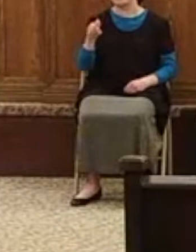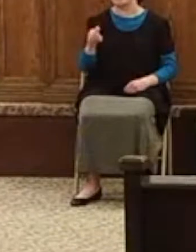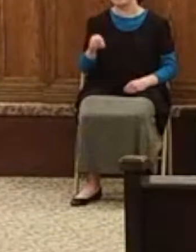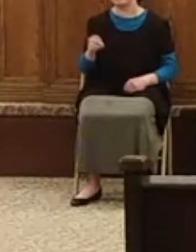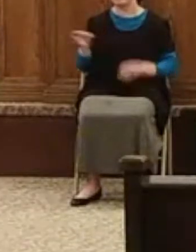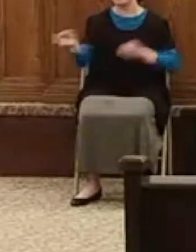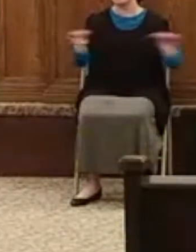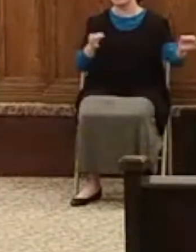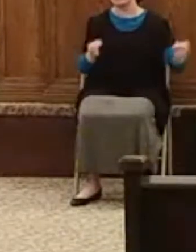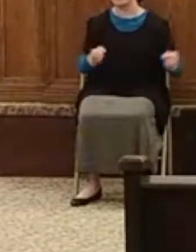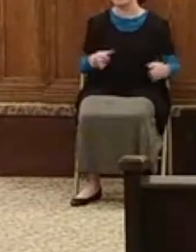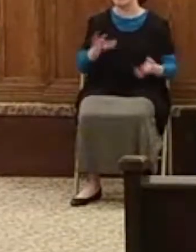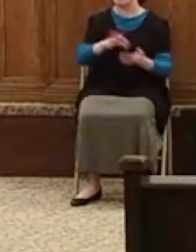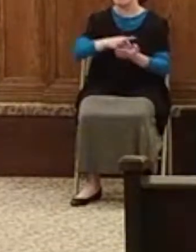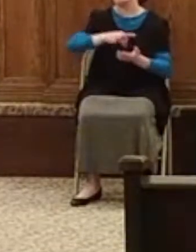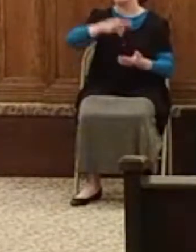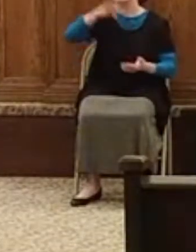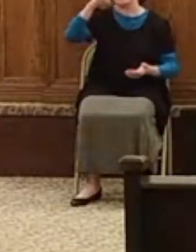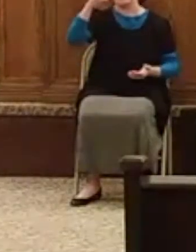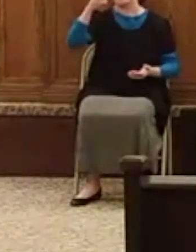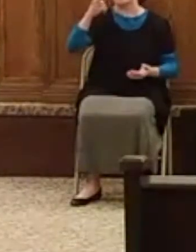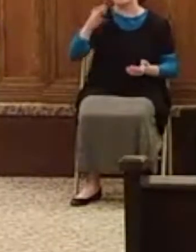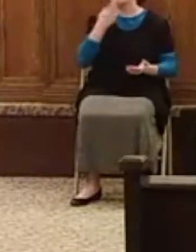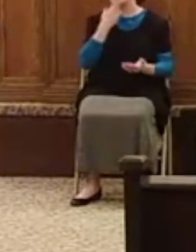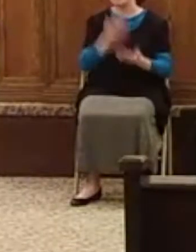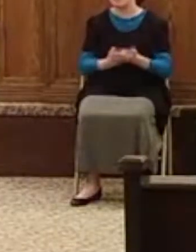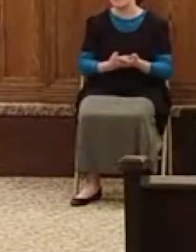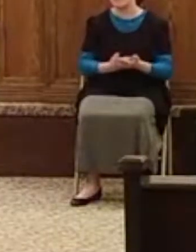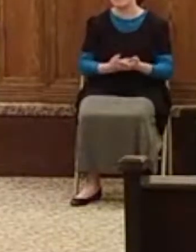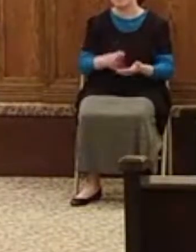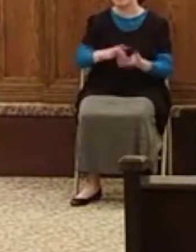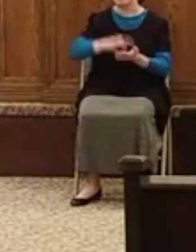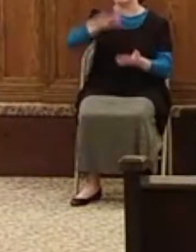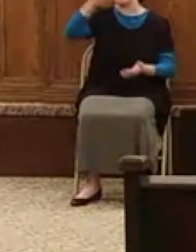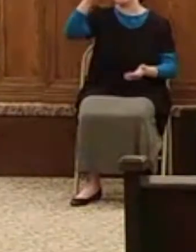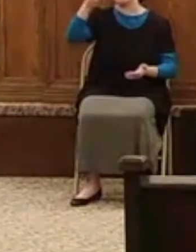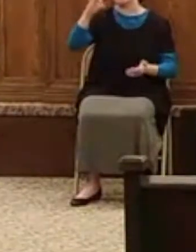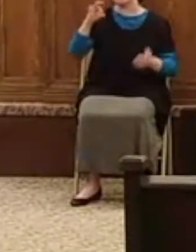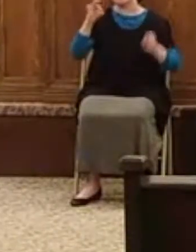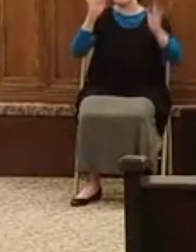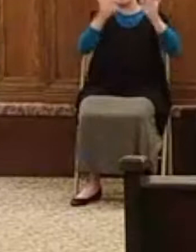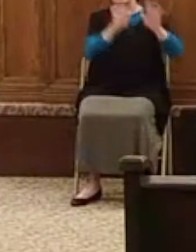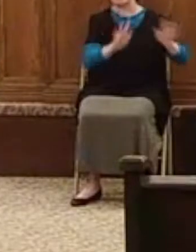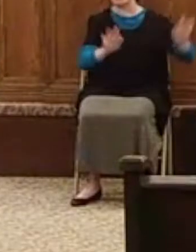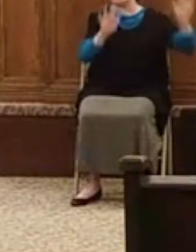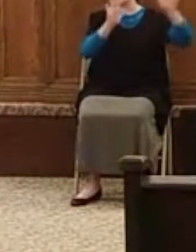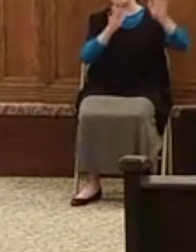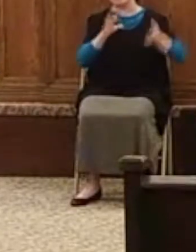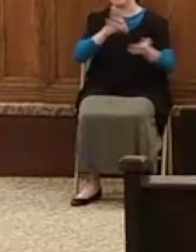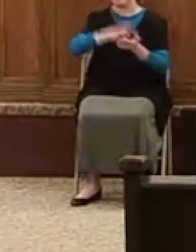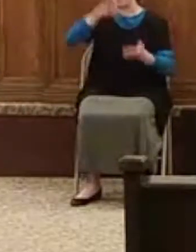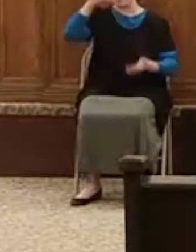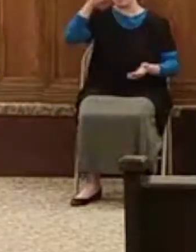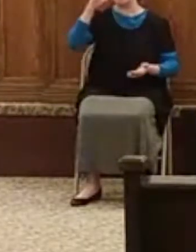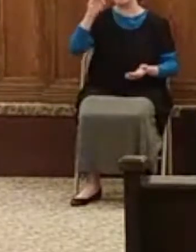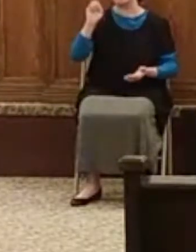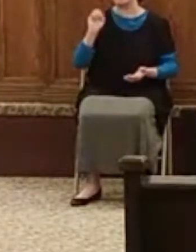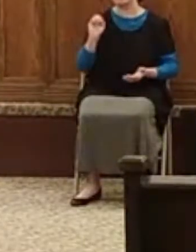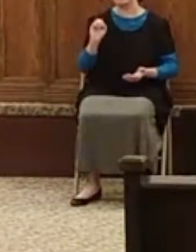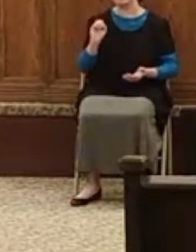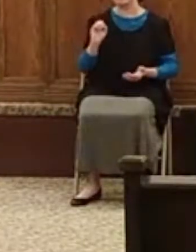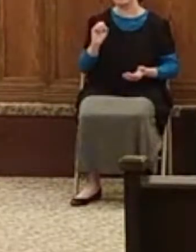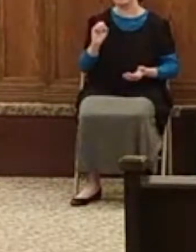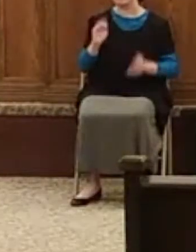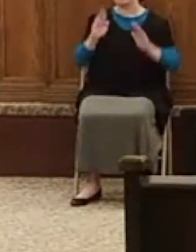Brother Andrew. But what I found was His goodness. What I found was His mercy. What I